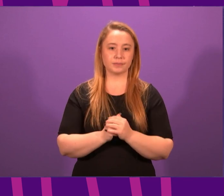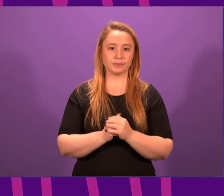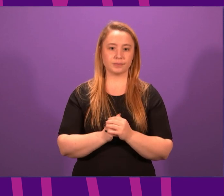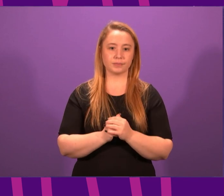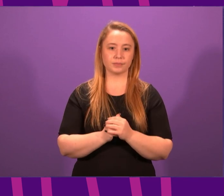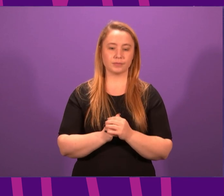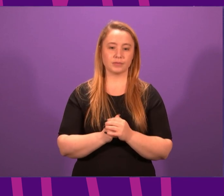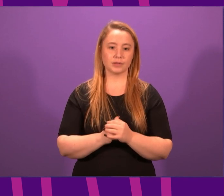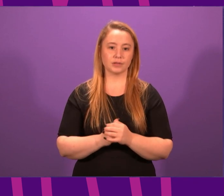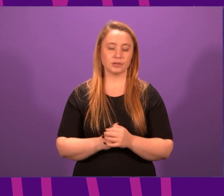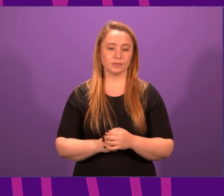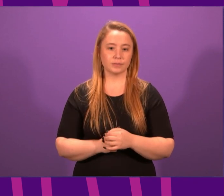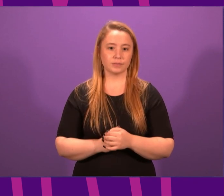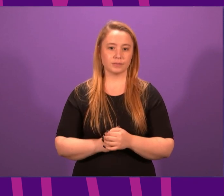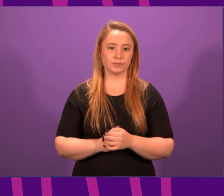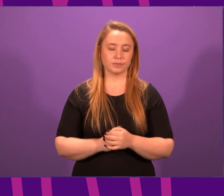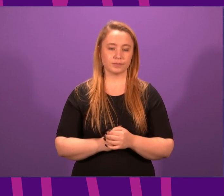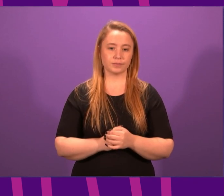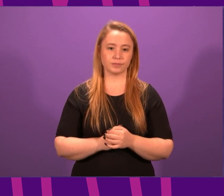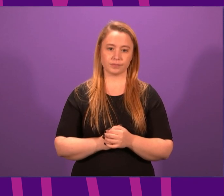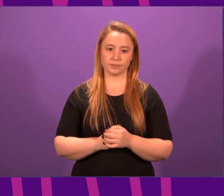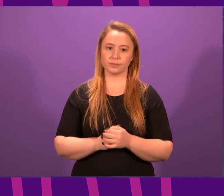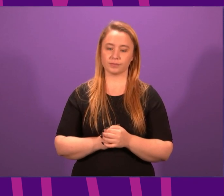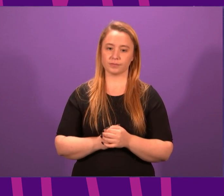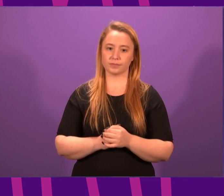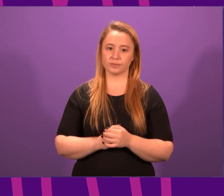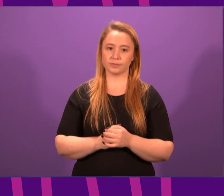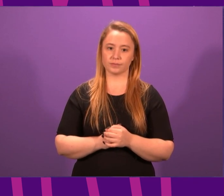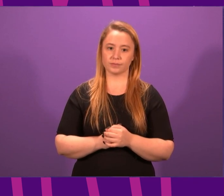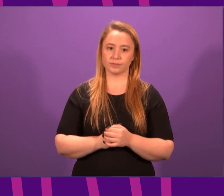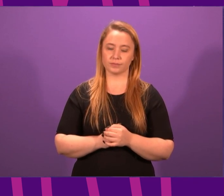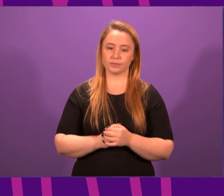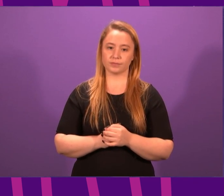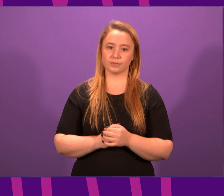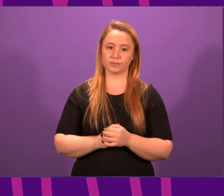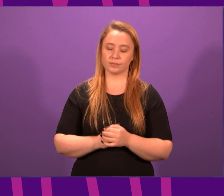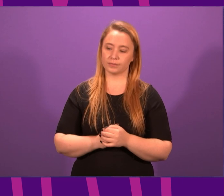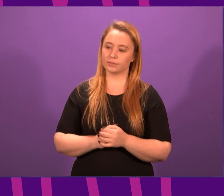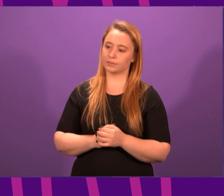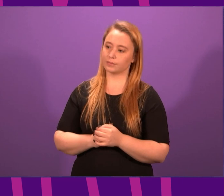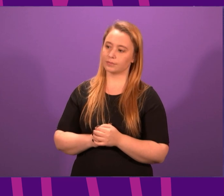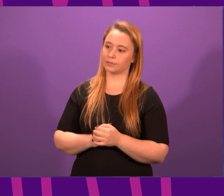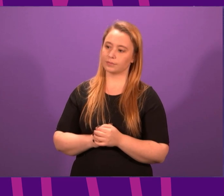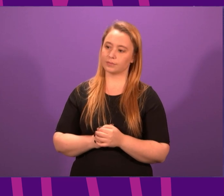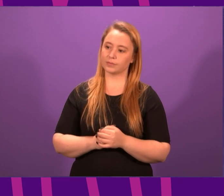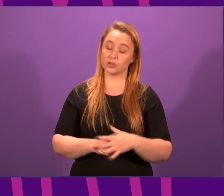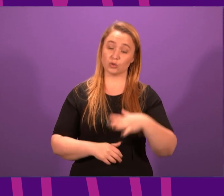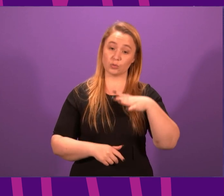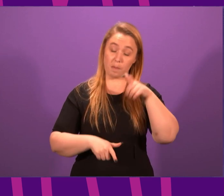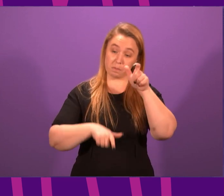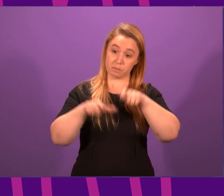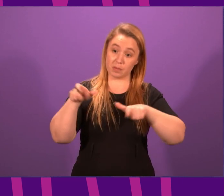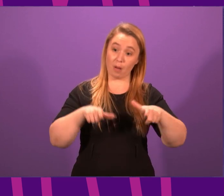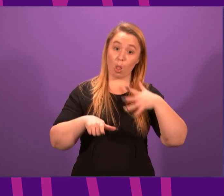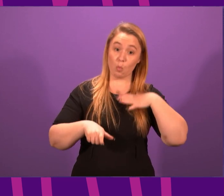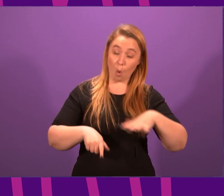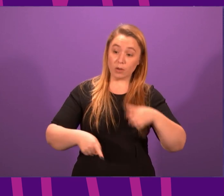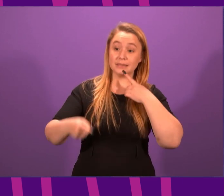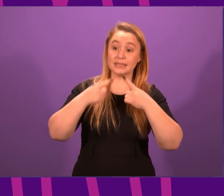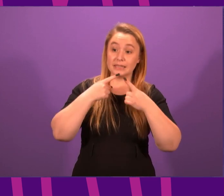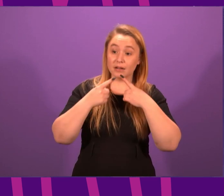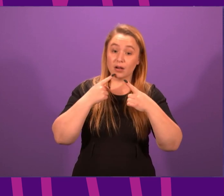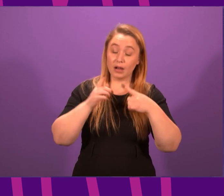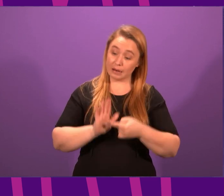I need to repeat that I completely understand why people want data and want to see